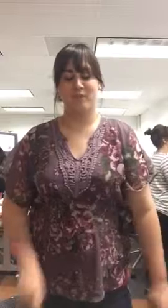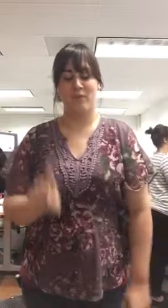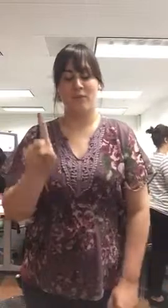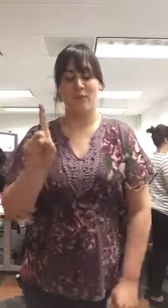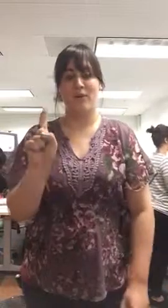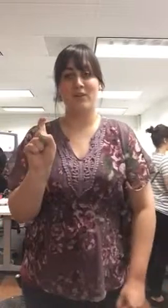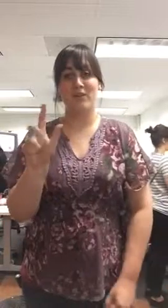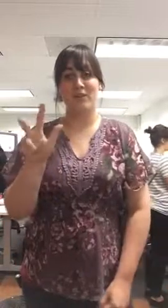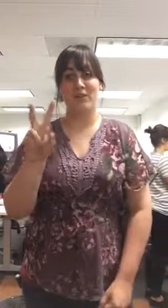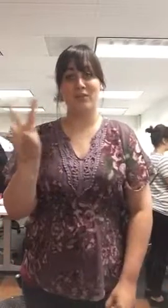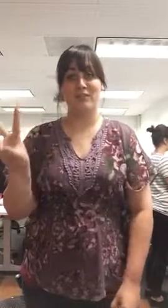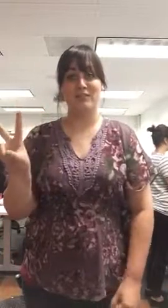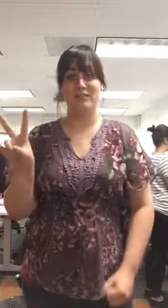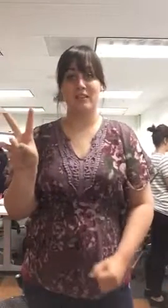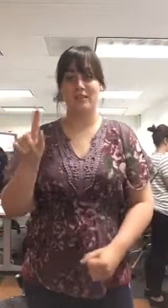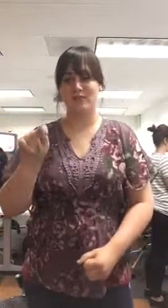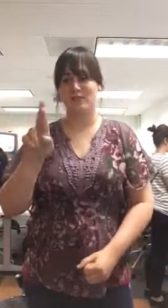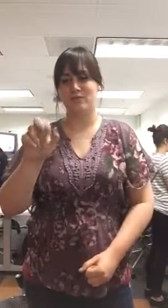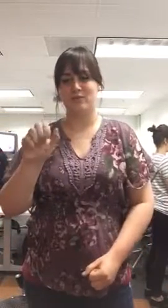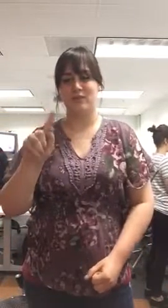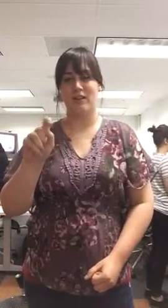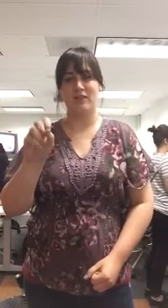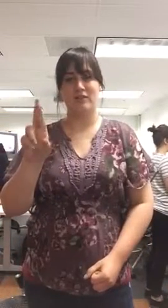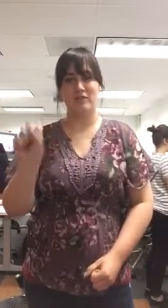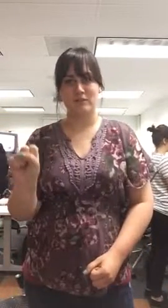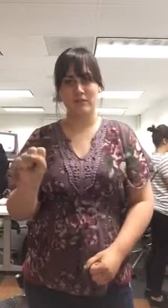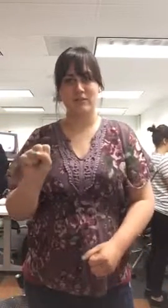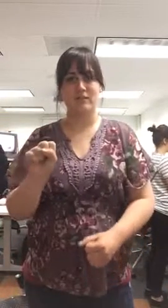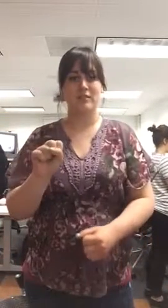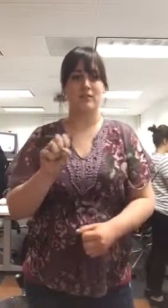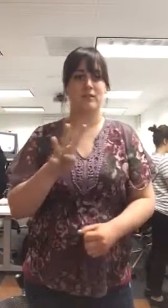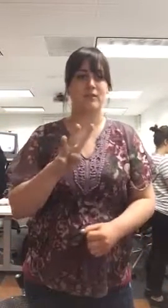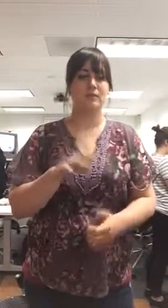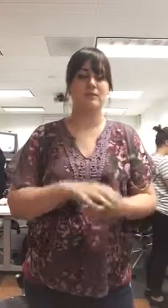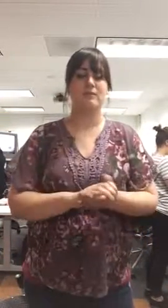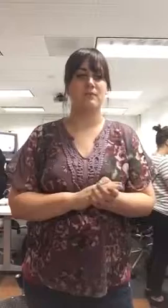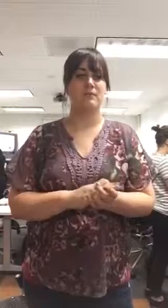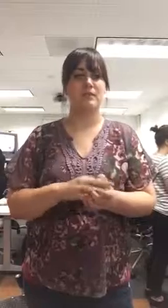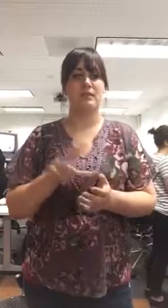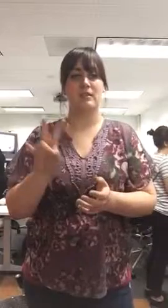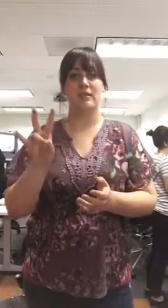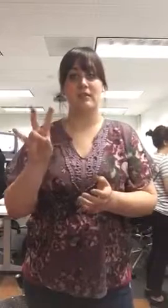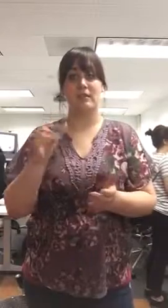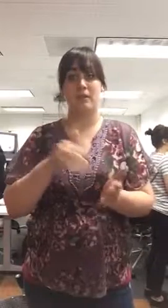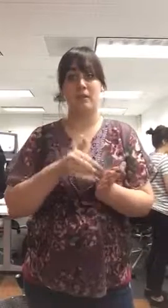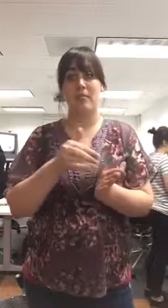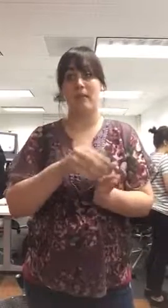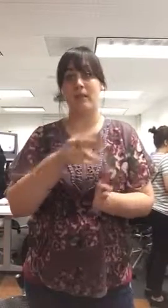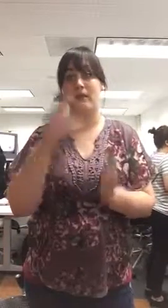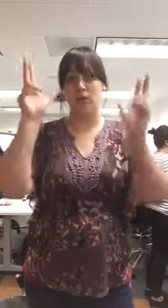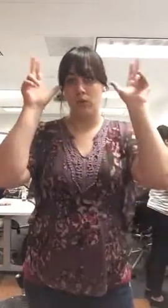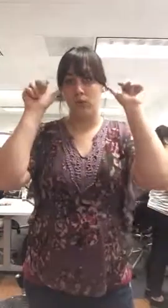137 tractors, 49,000 combines, 7 million horses, 17 million